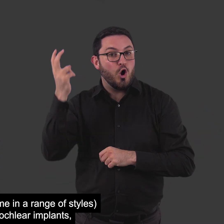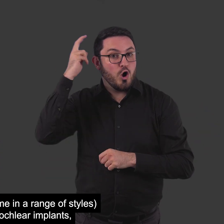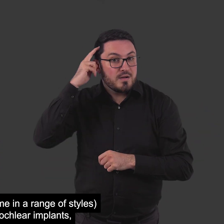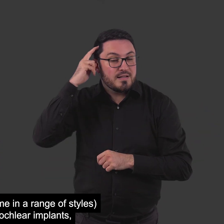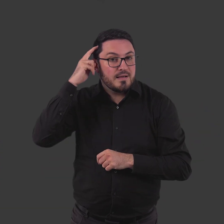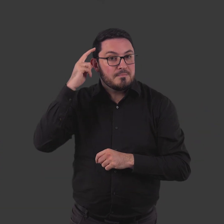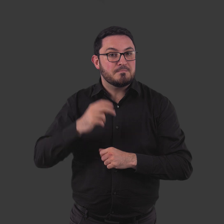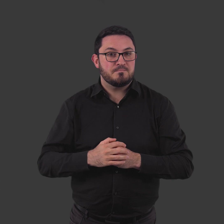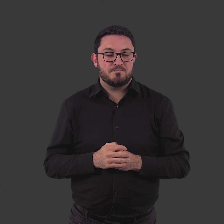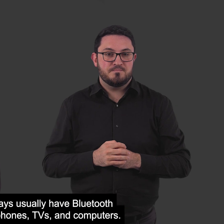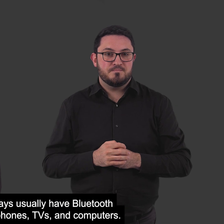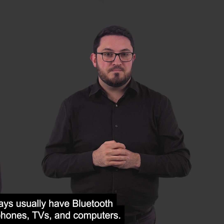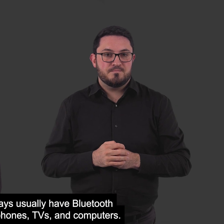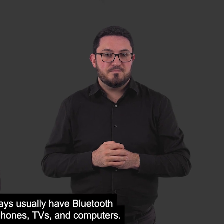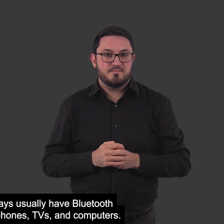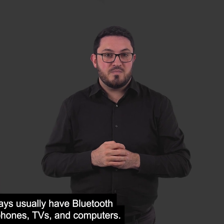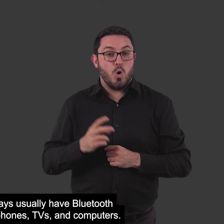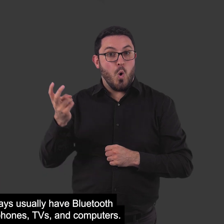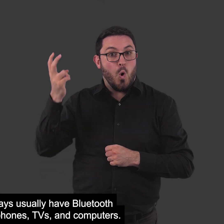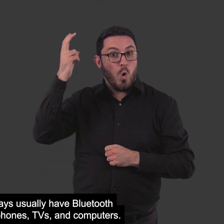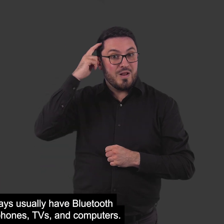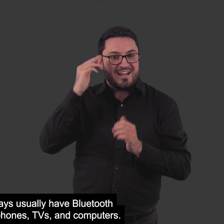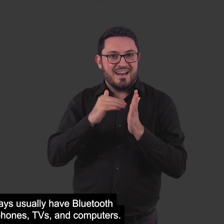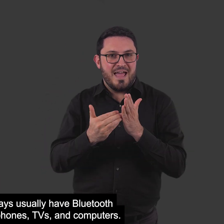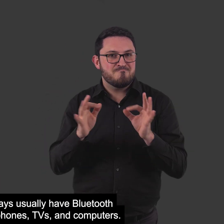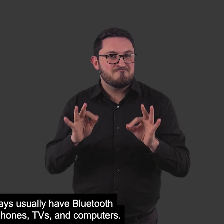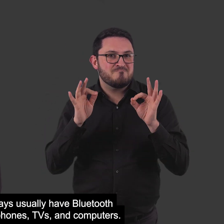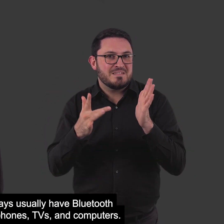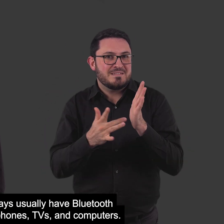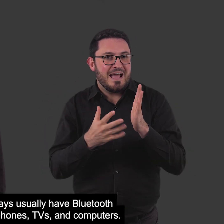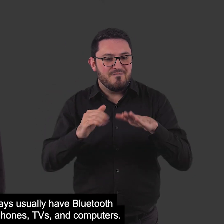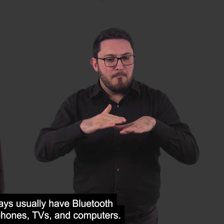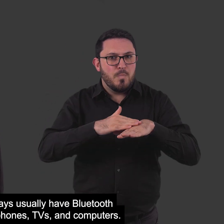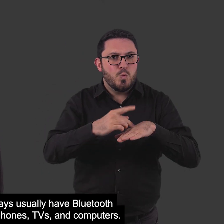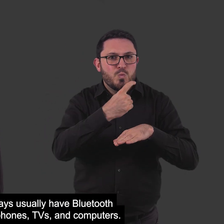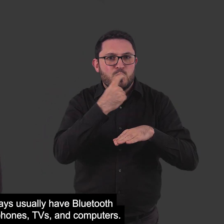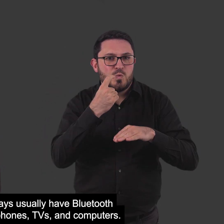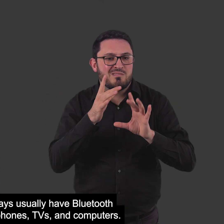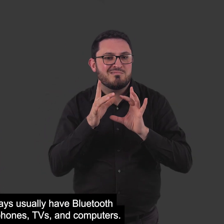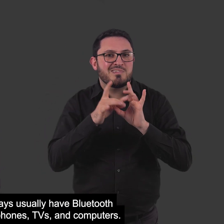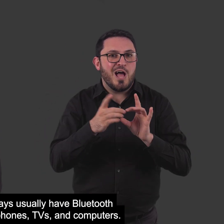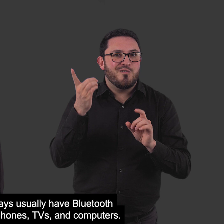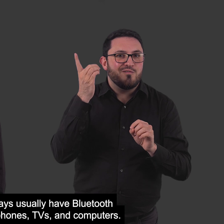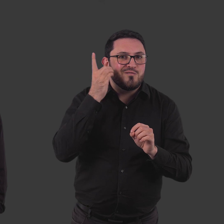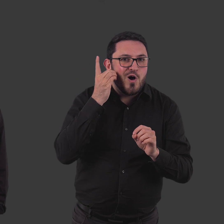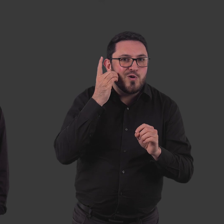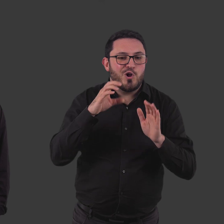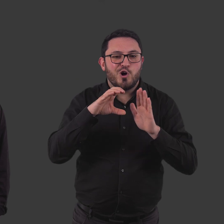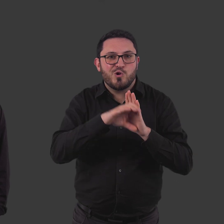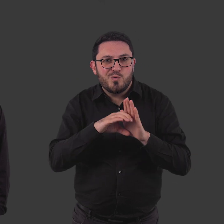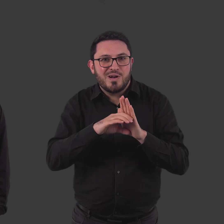cochlear implants, which these days usually have Bluetooth connectivity to phones, TVs and computers.